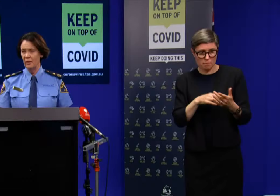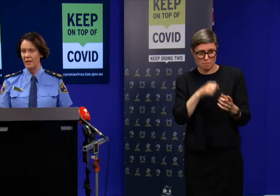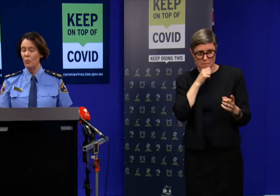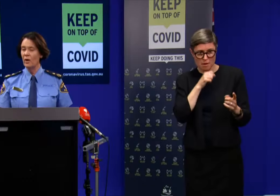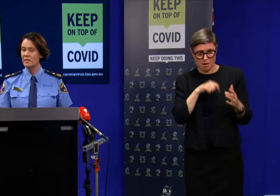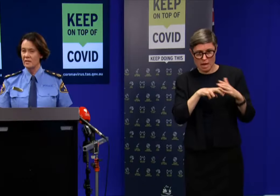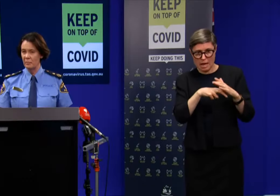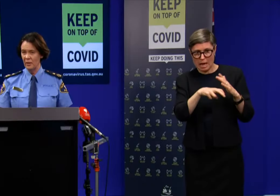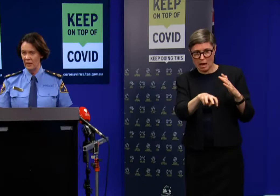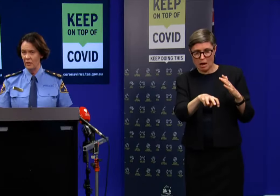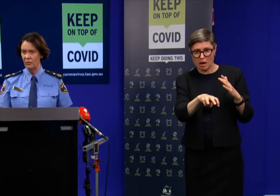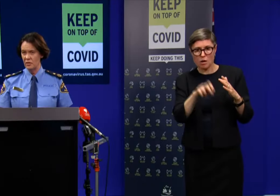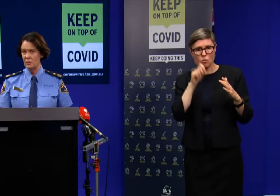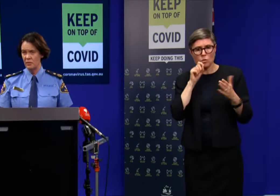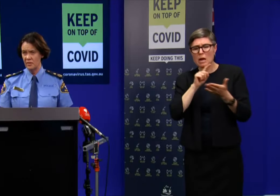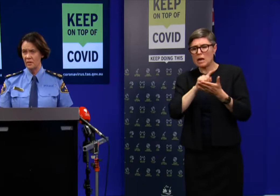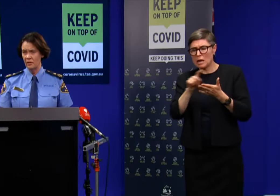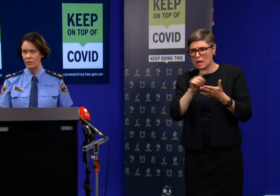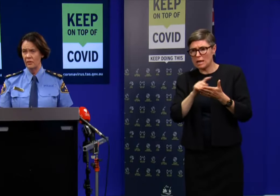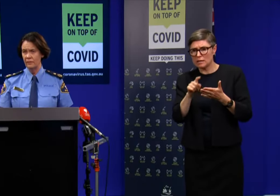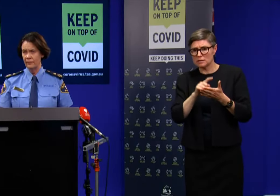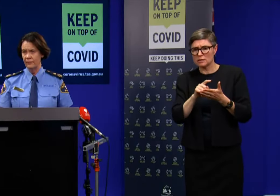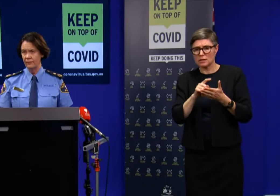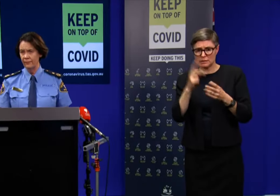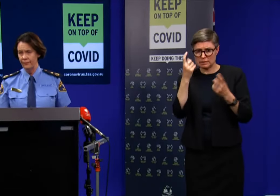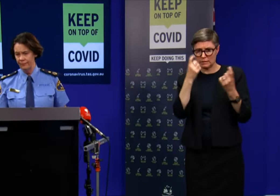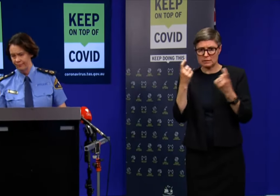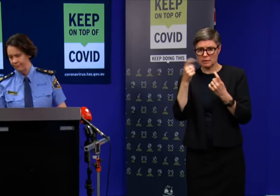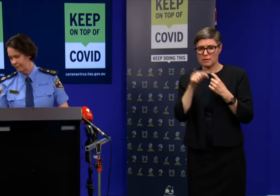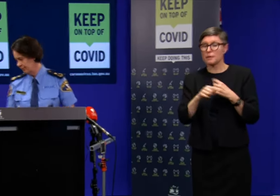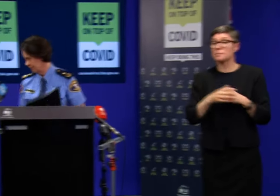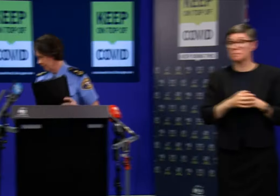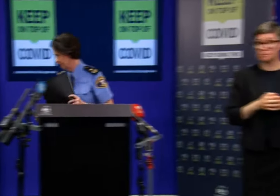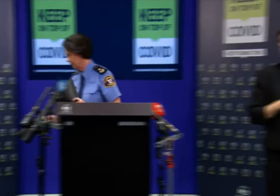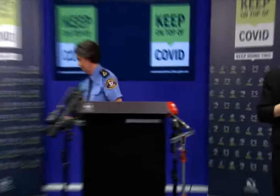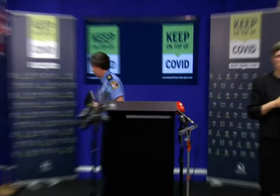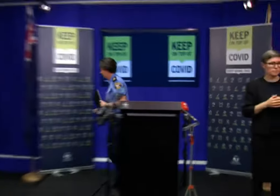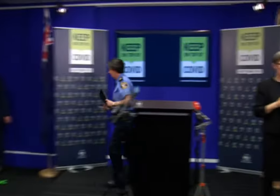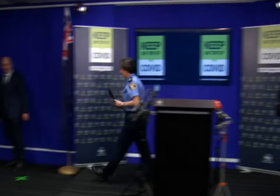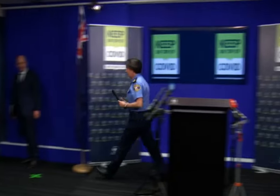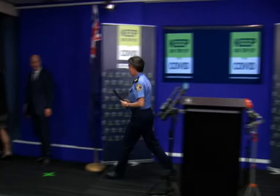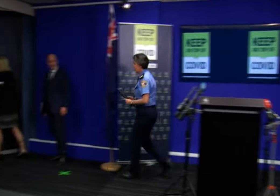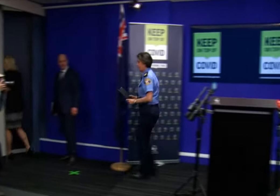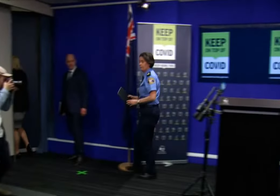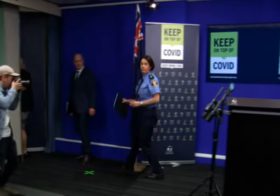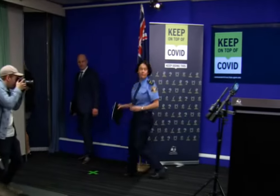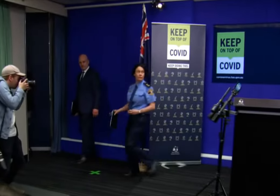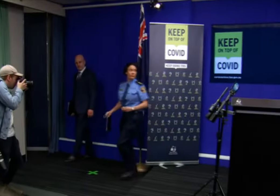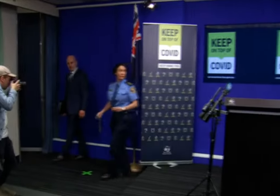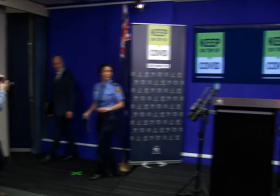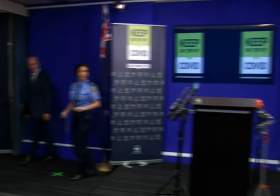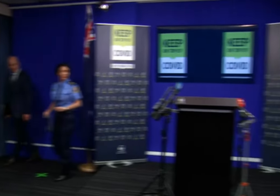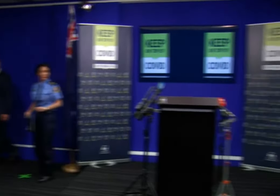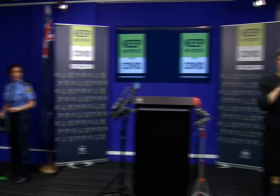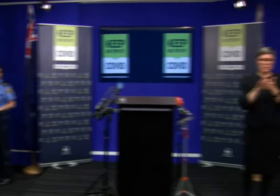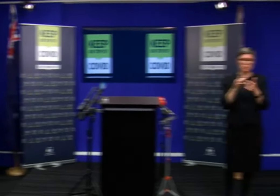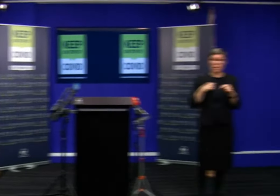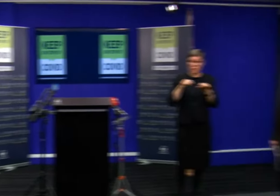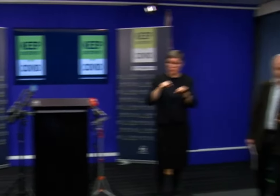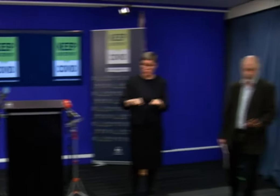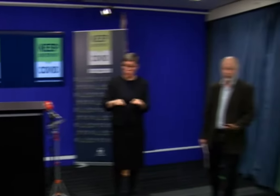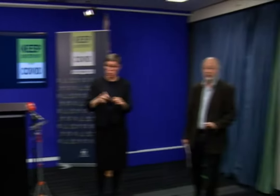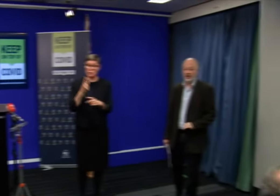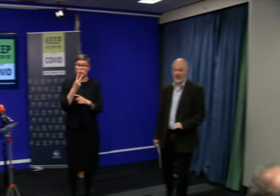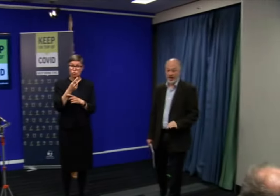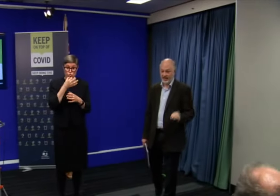individual once the public health response is concluded. I'm just going to confirm that the two children that were in